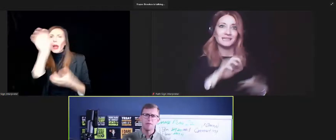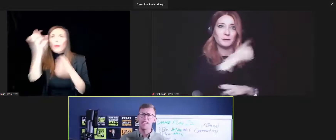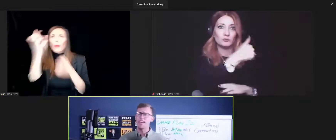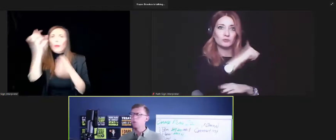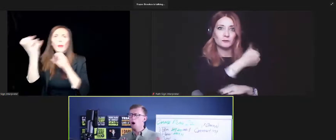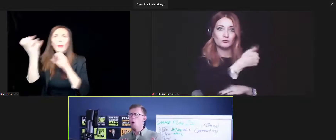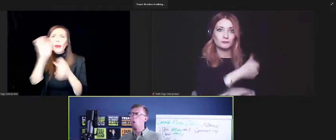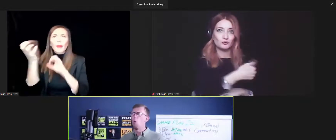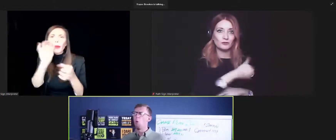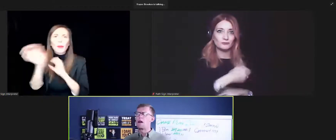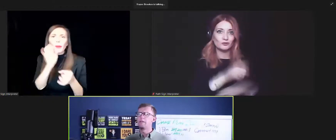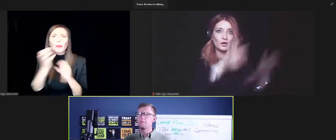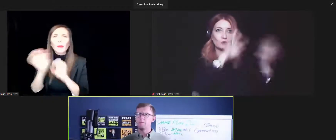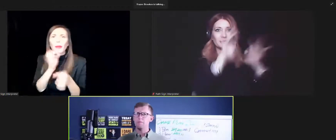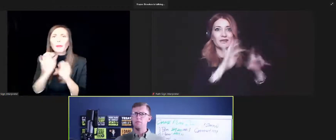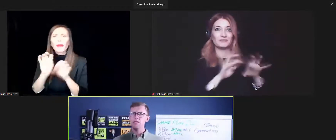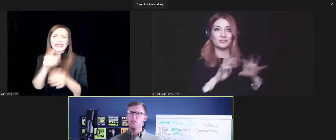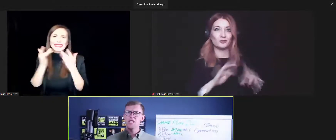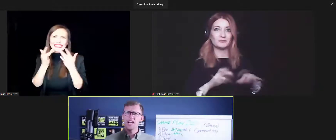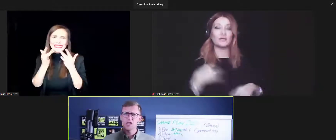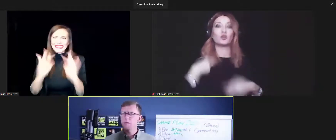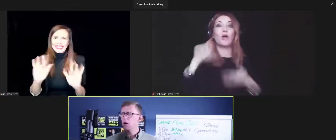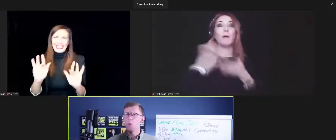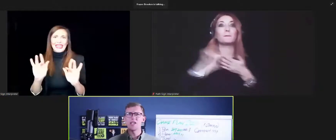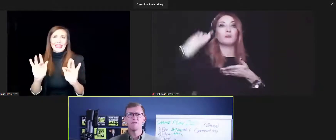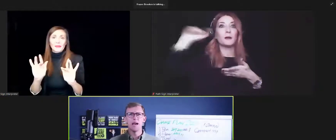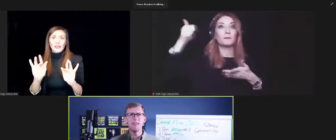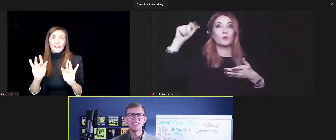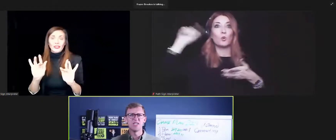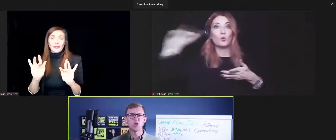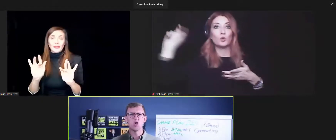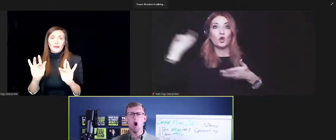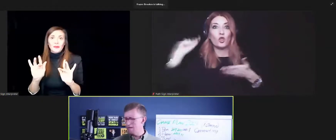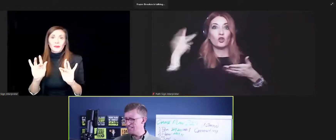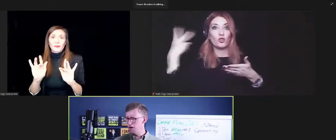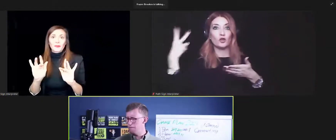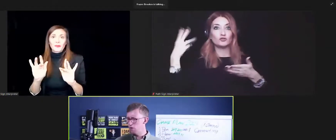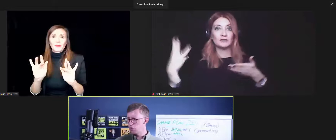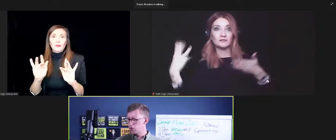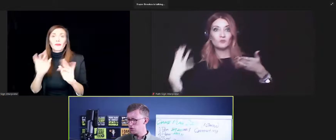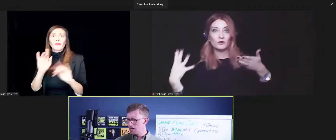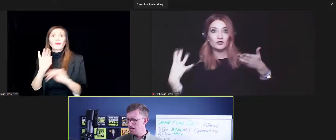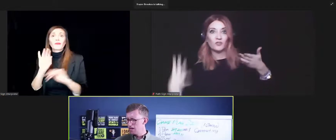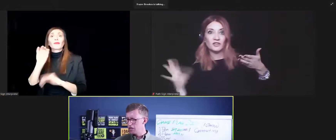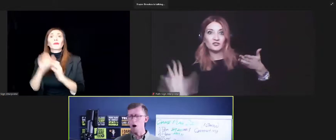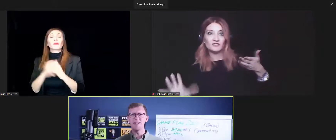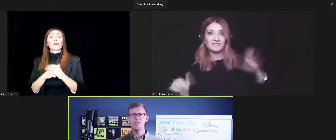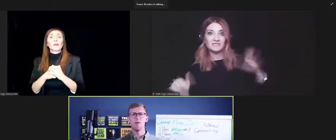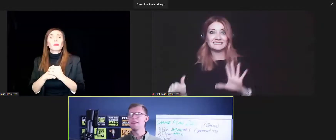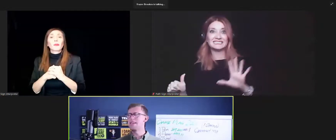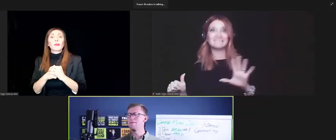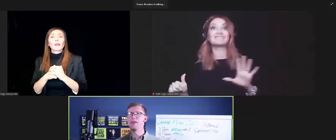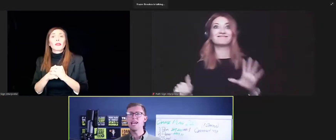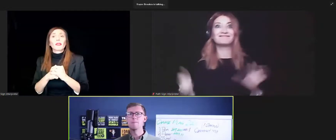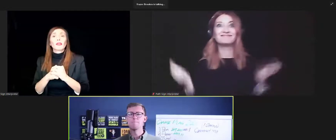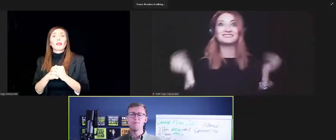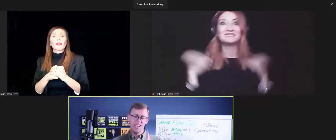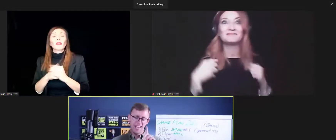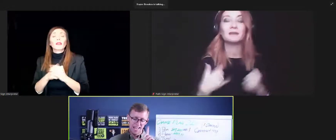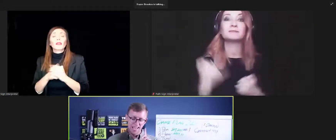might be thinking, whoa, doesn't that seem like a waste of 10 minutes just commenting on posts? Comments don't make you